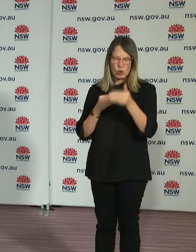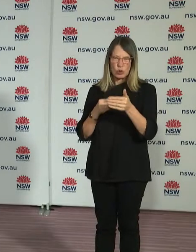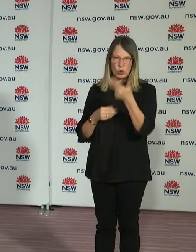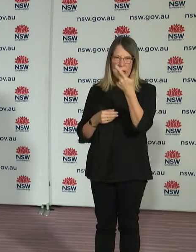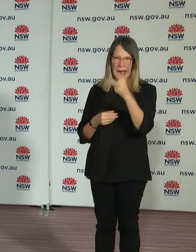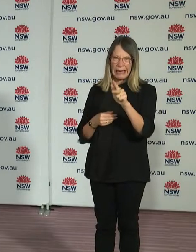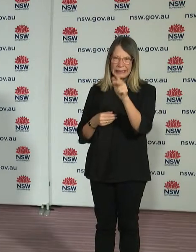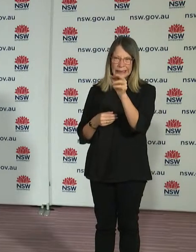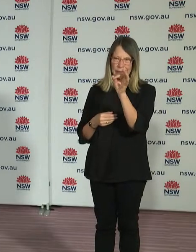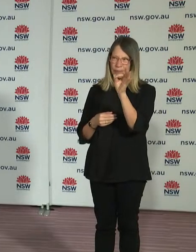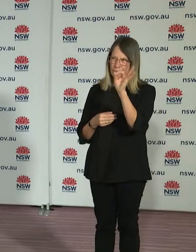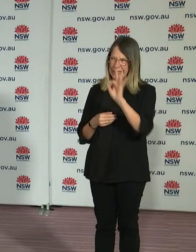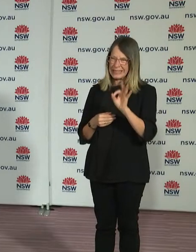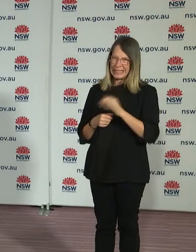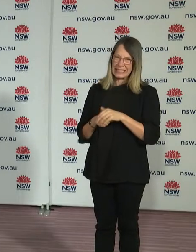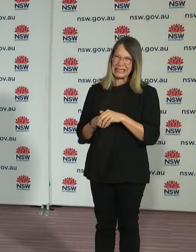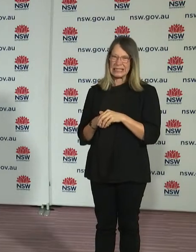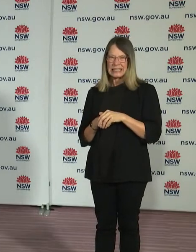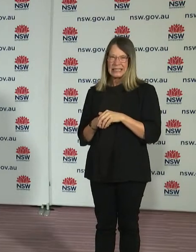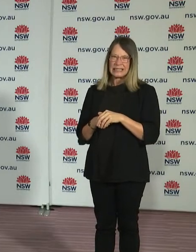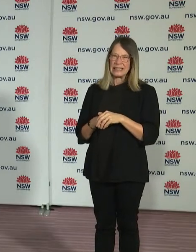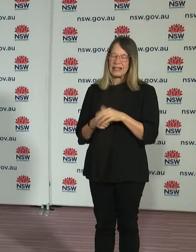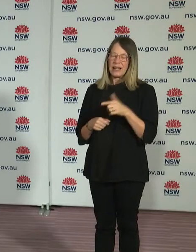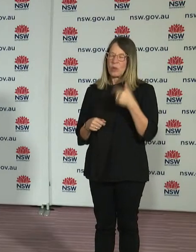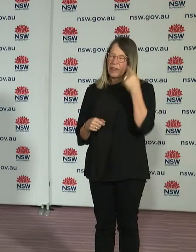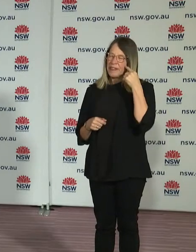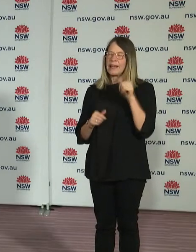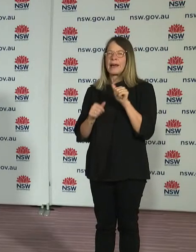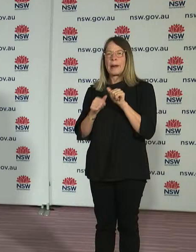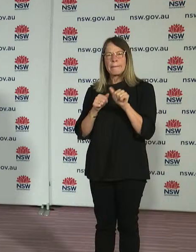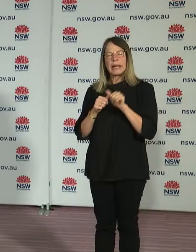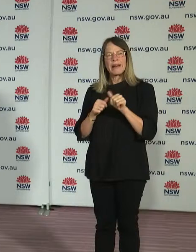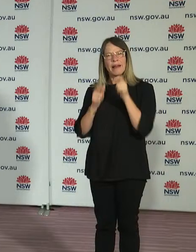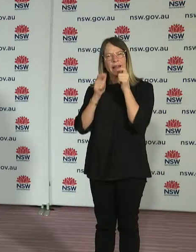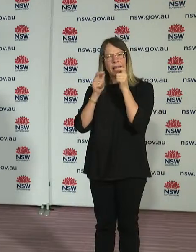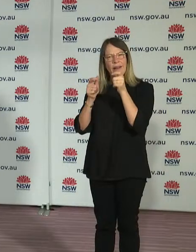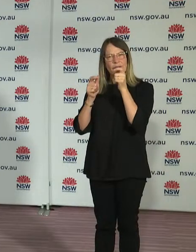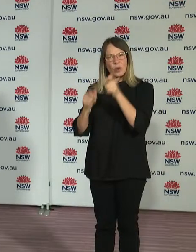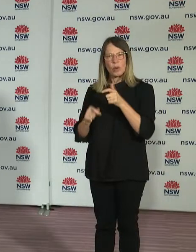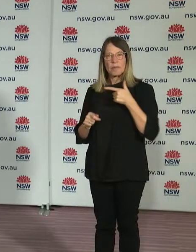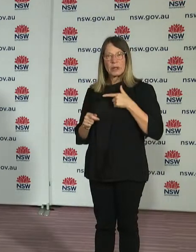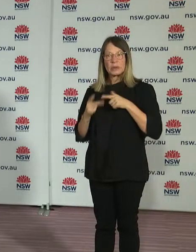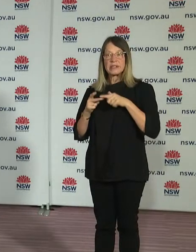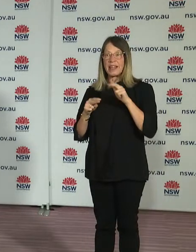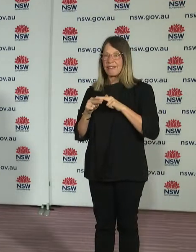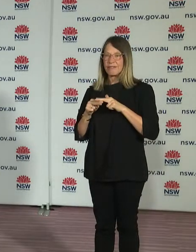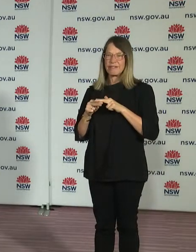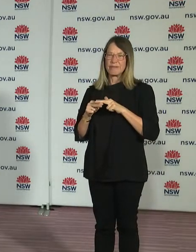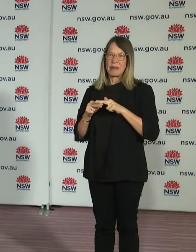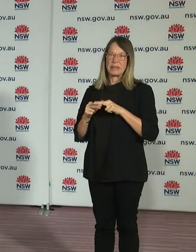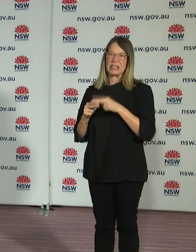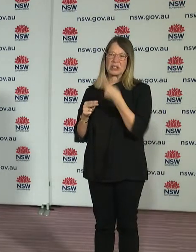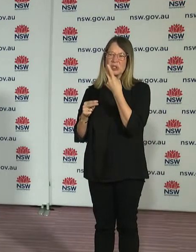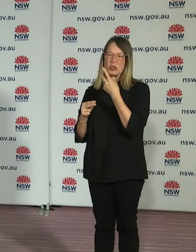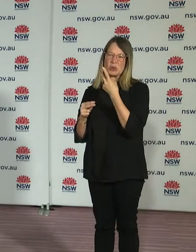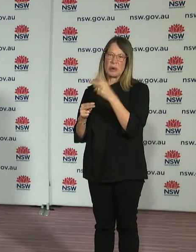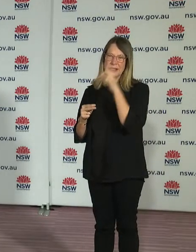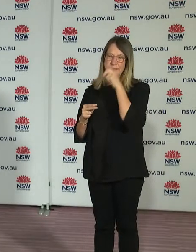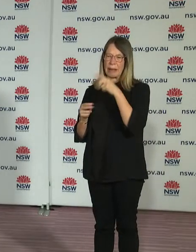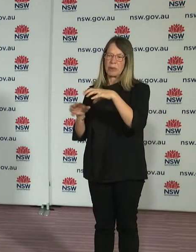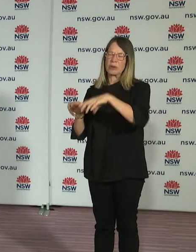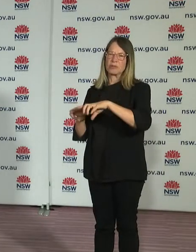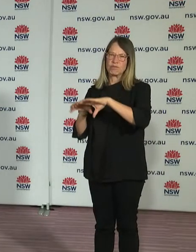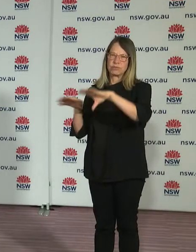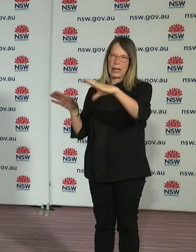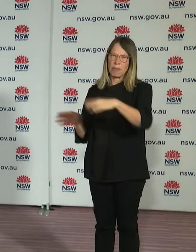next to them, there's less likely to be mingling between the two groups. So it's still important between 70 and 80% to ensure that we prevent any